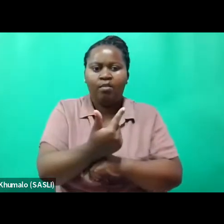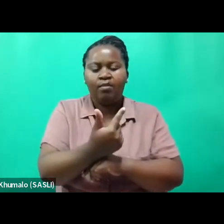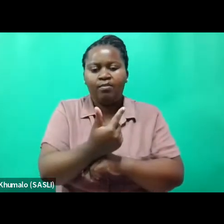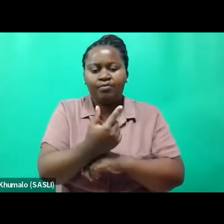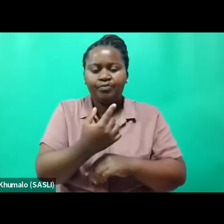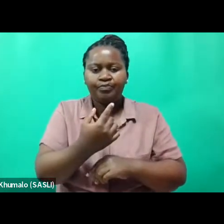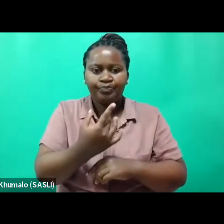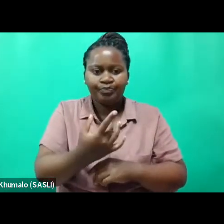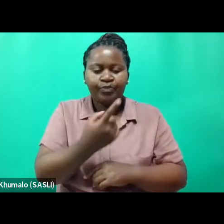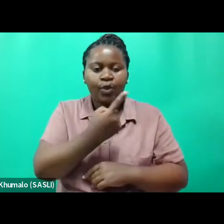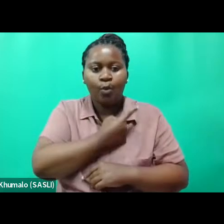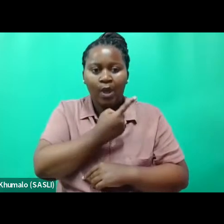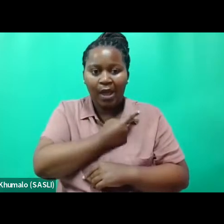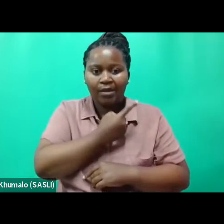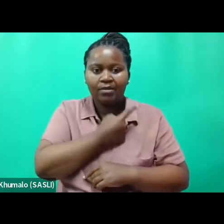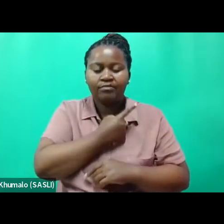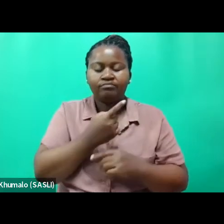can